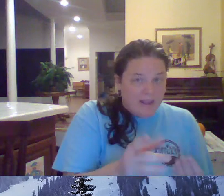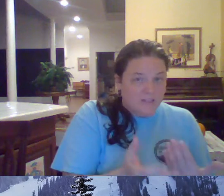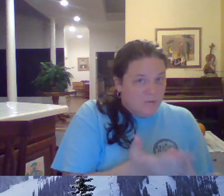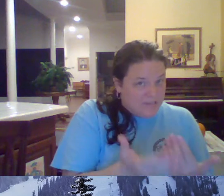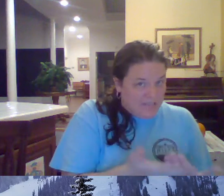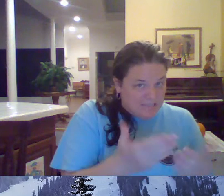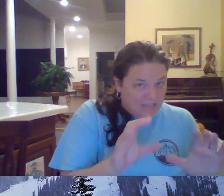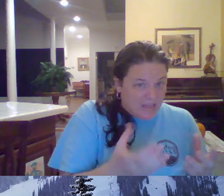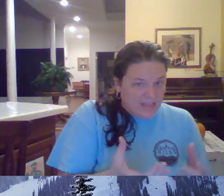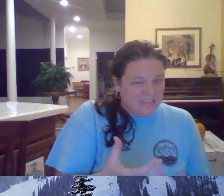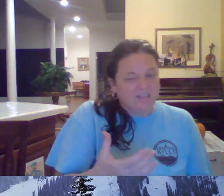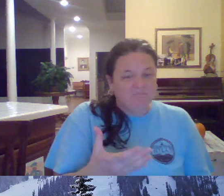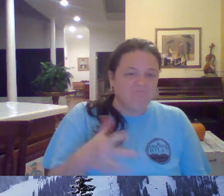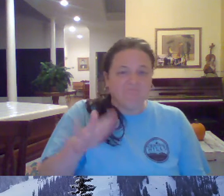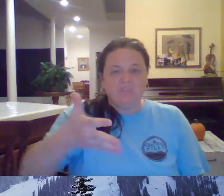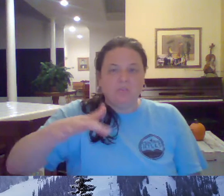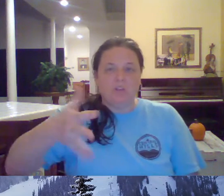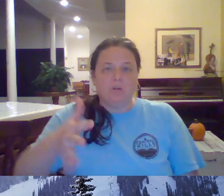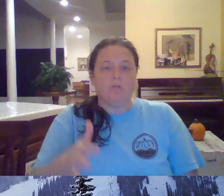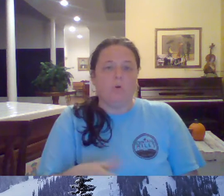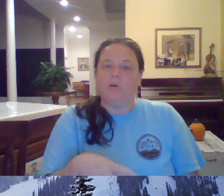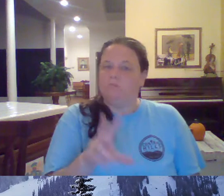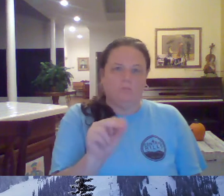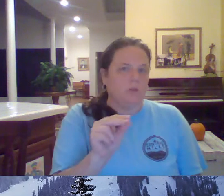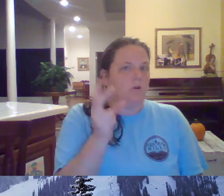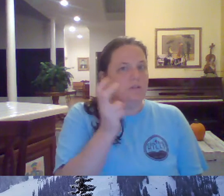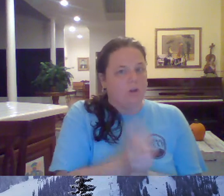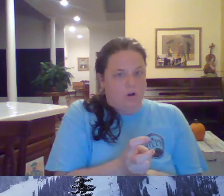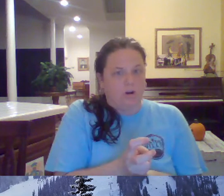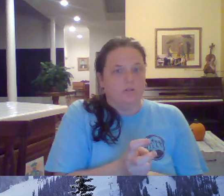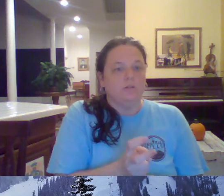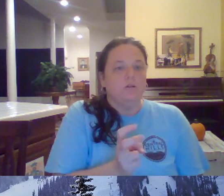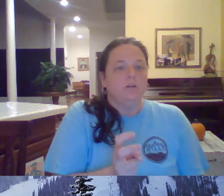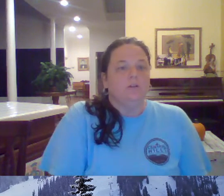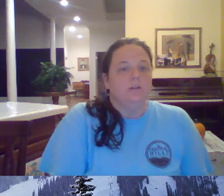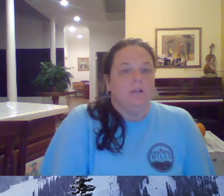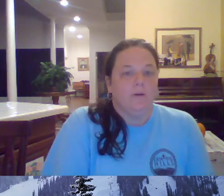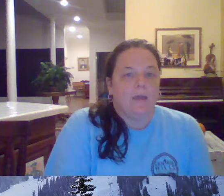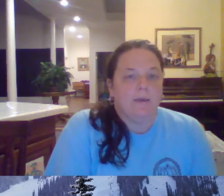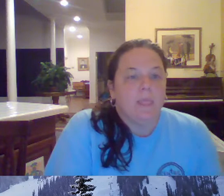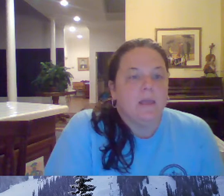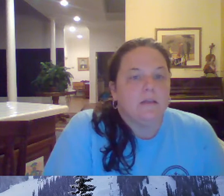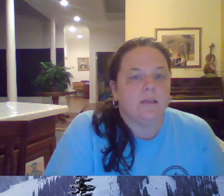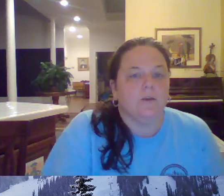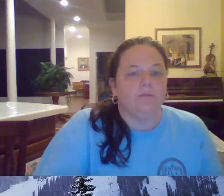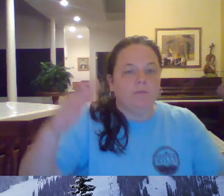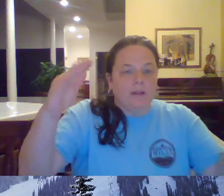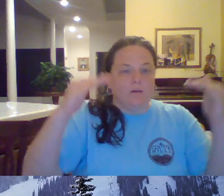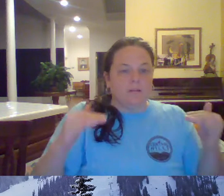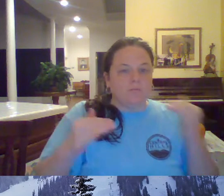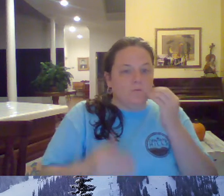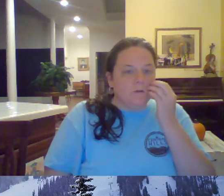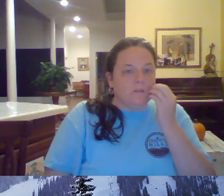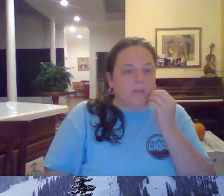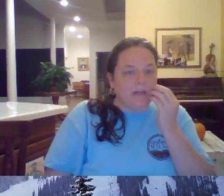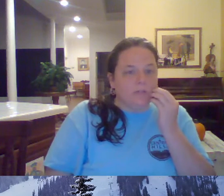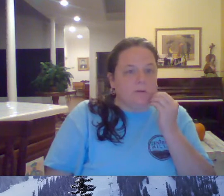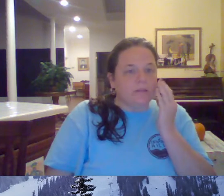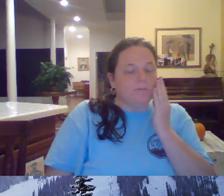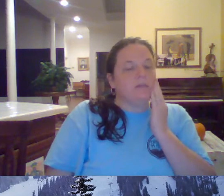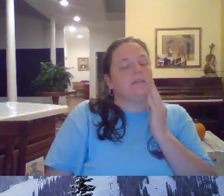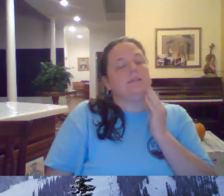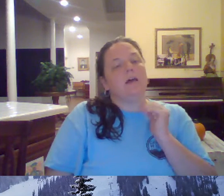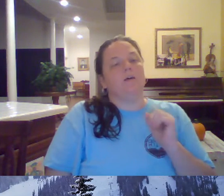I could ask you, is it an easy class? Say, so-so. Or no, it's hard. Okay. So now let's move on to the